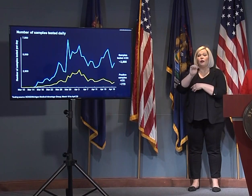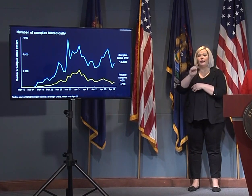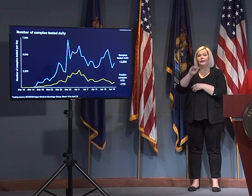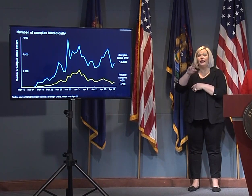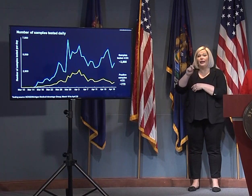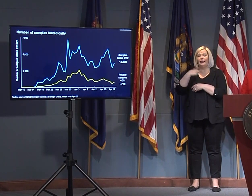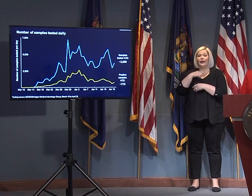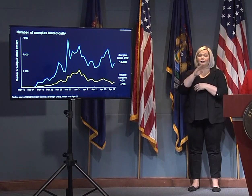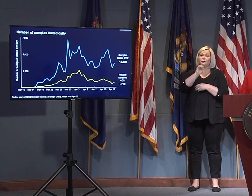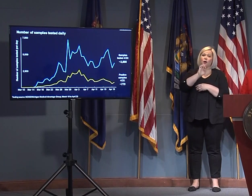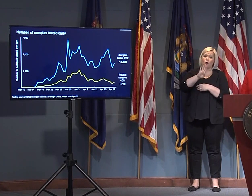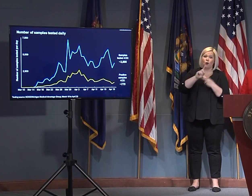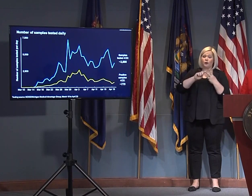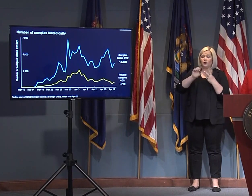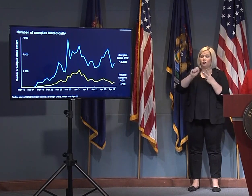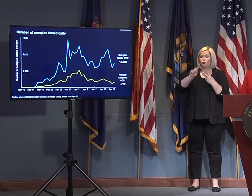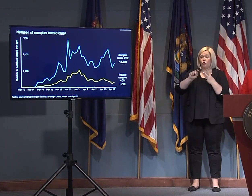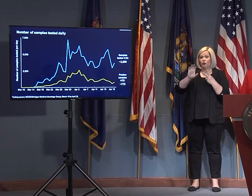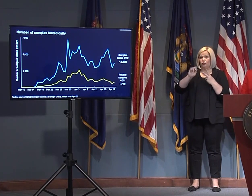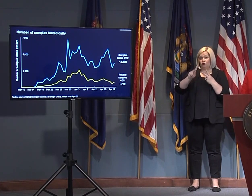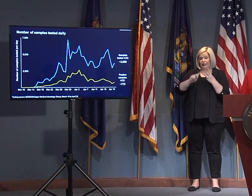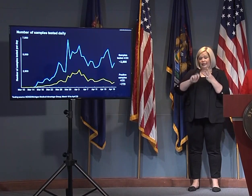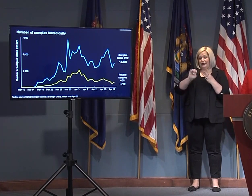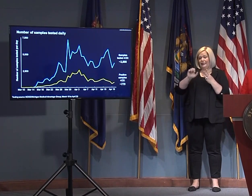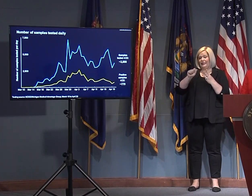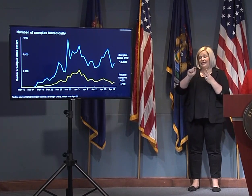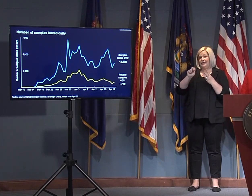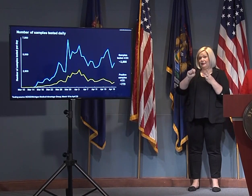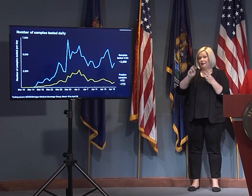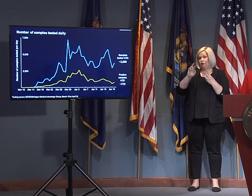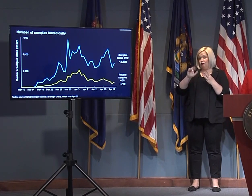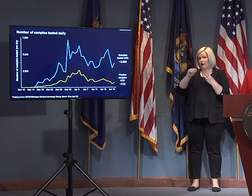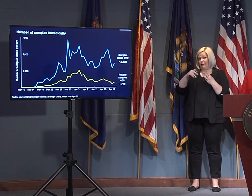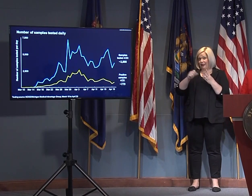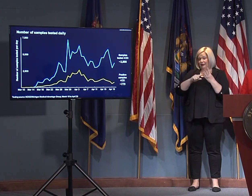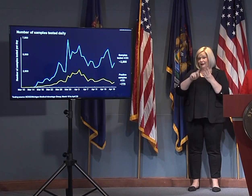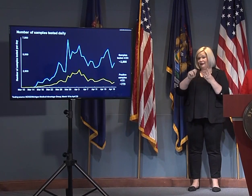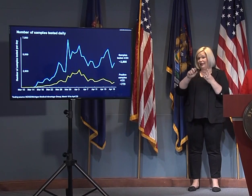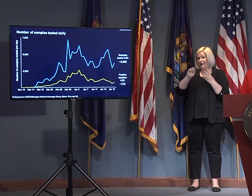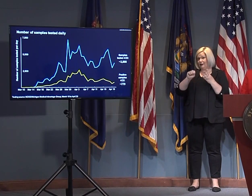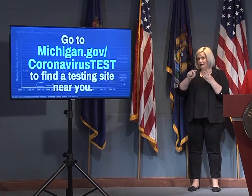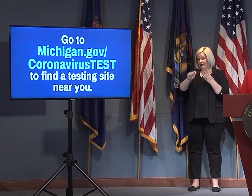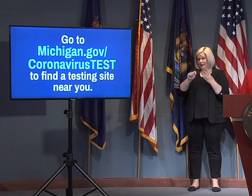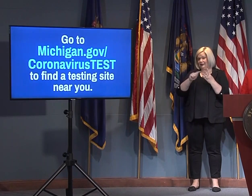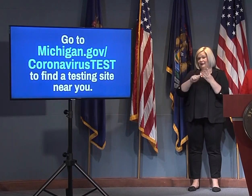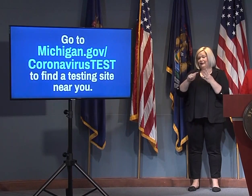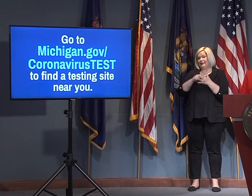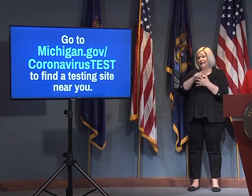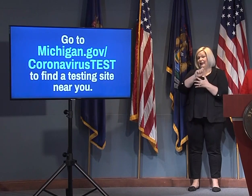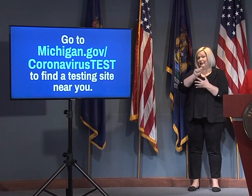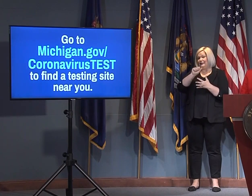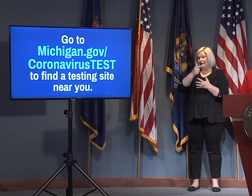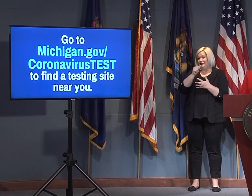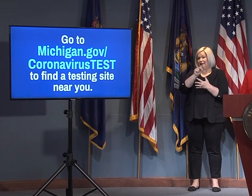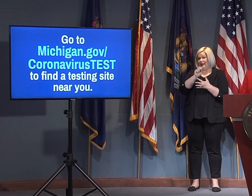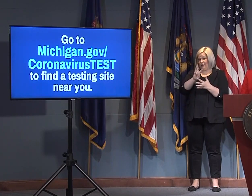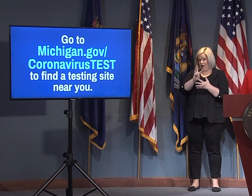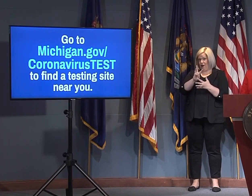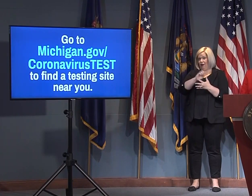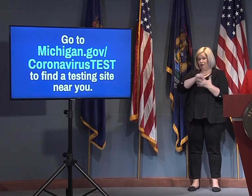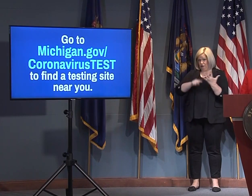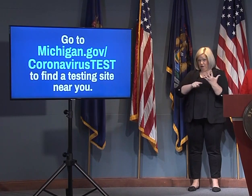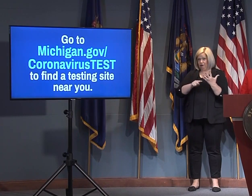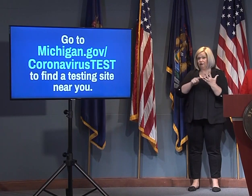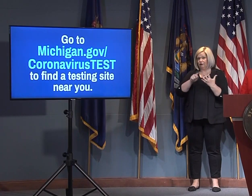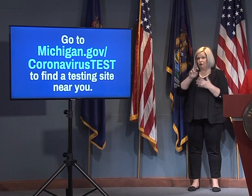Macomb, Swartz Creek, Eaton Rapids, Kentwood, and Saginaw. I encourage you to please go